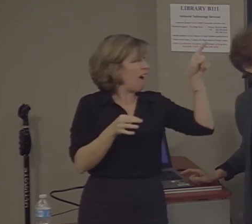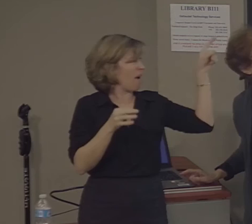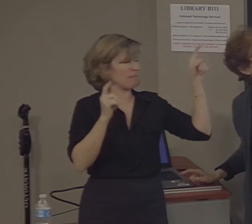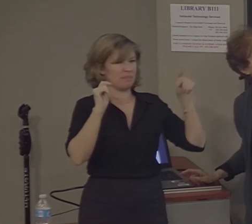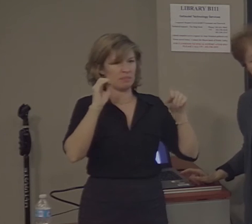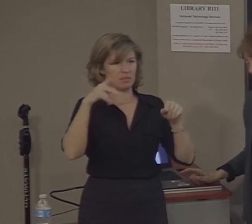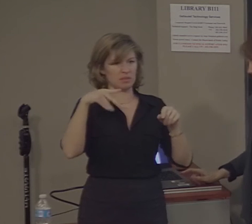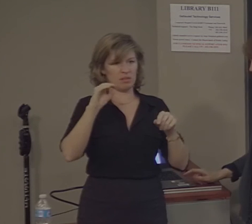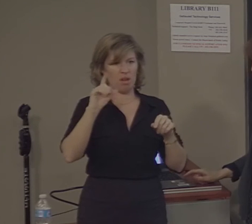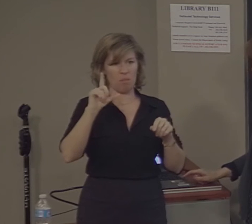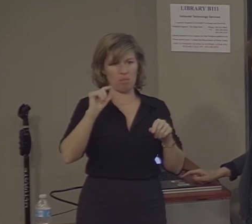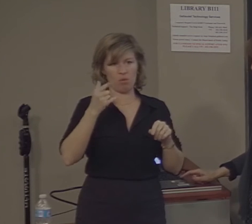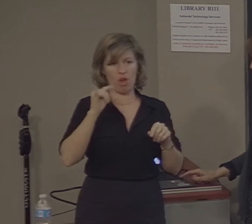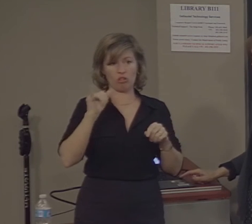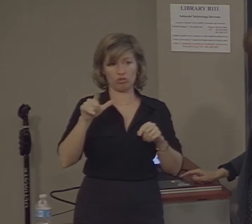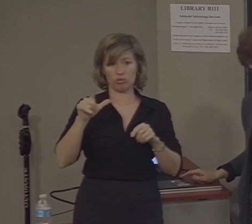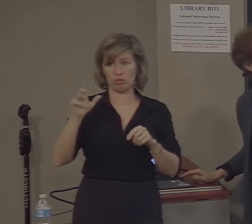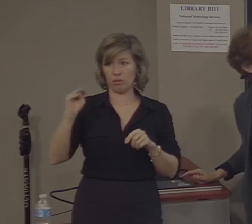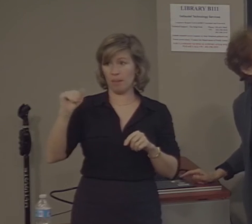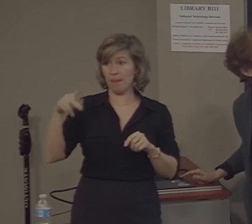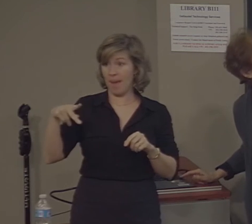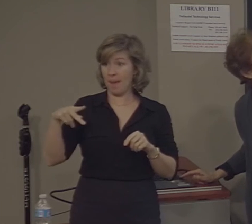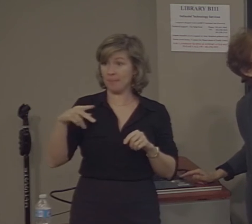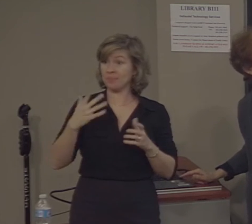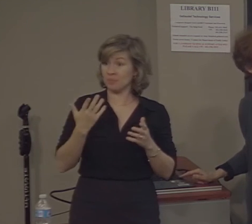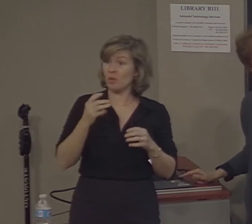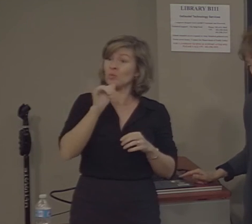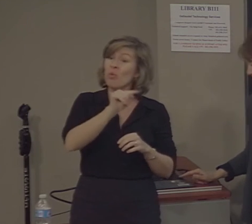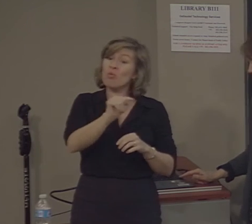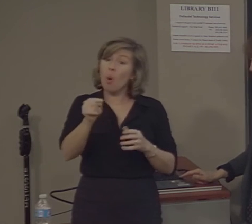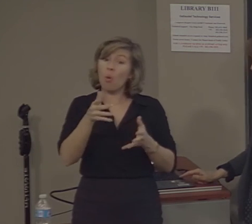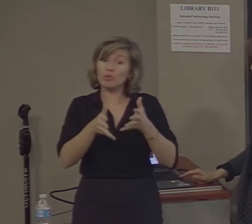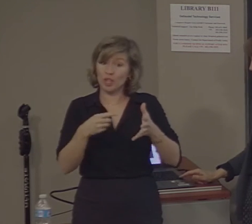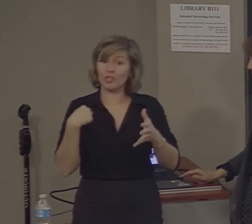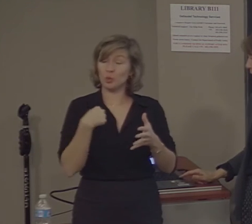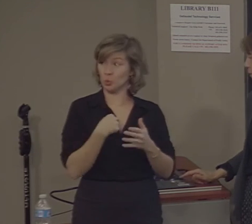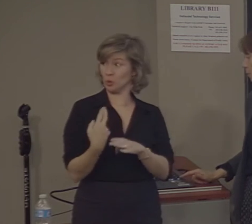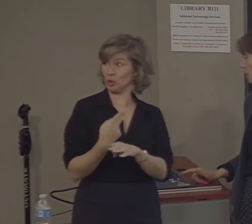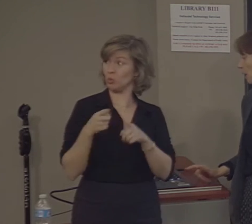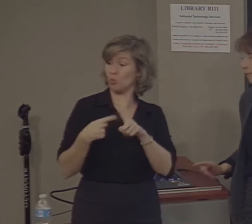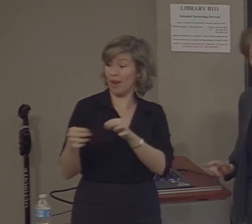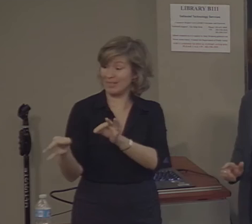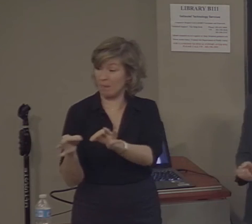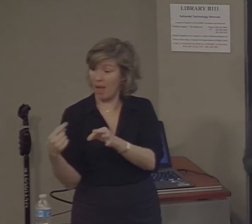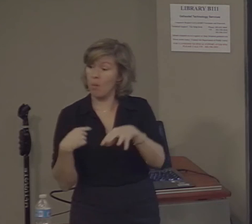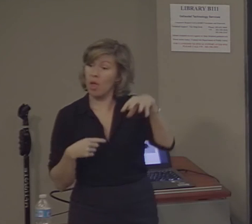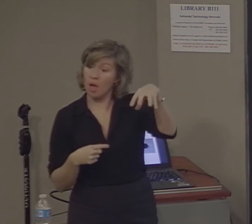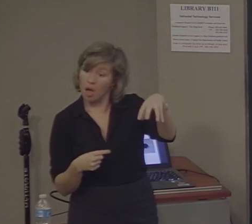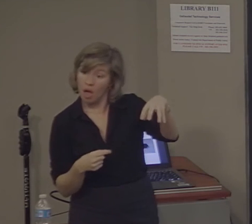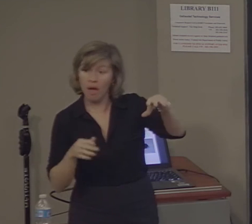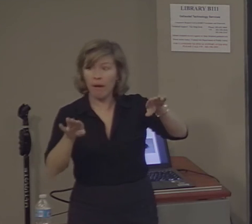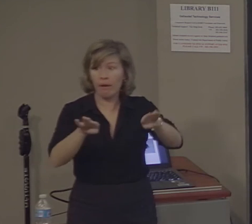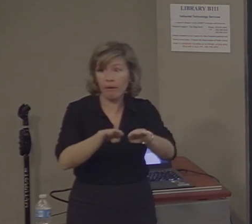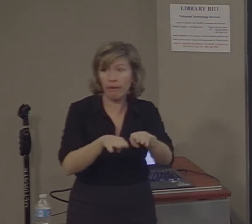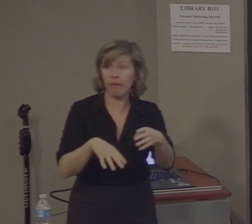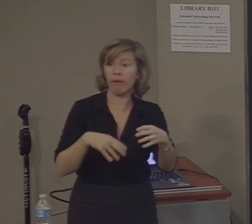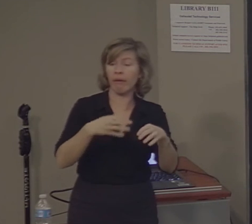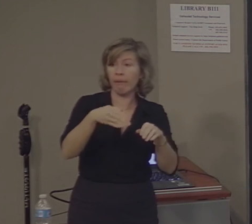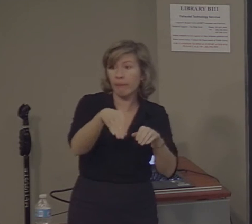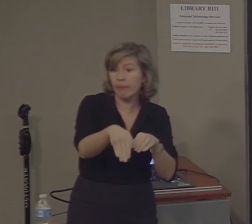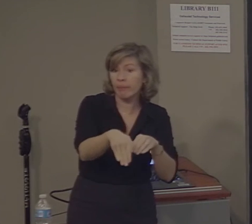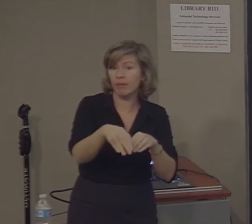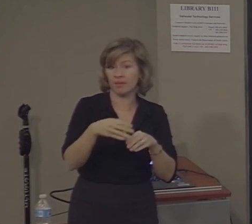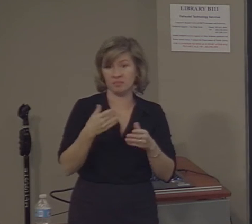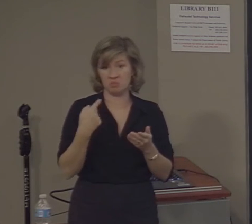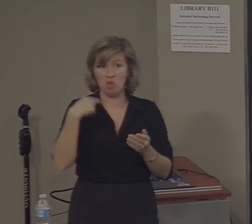we use those gestures as we talked about the models and the maps. But we also thought that another kind of gesture that might